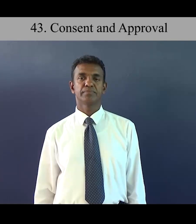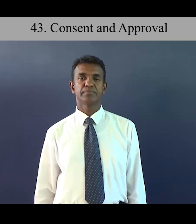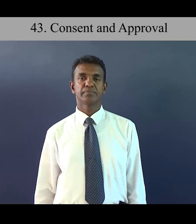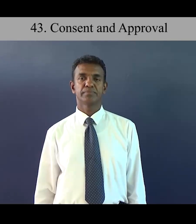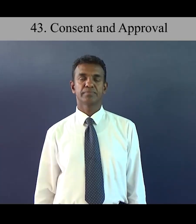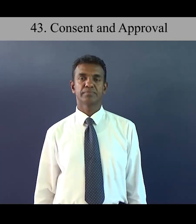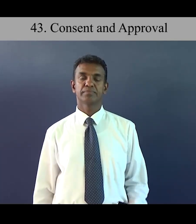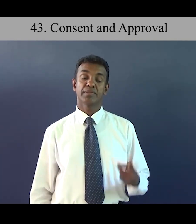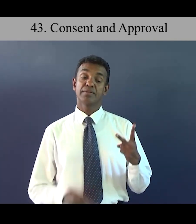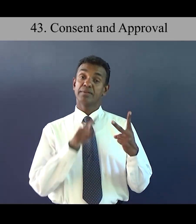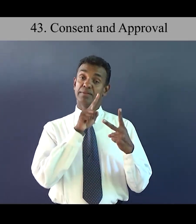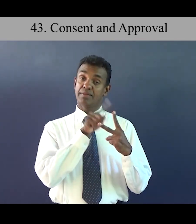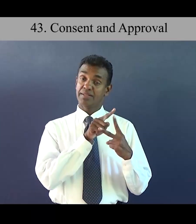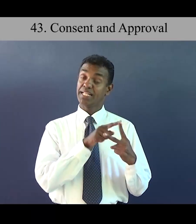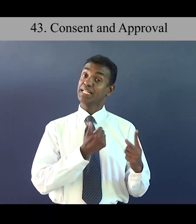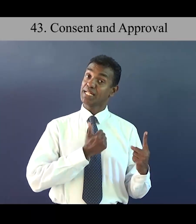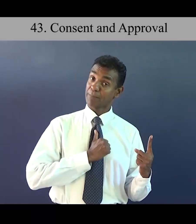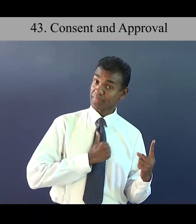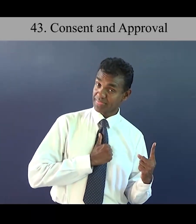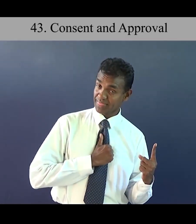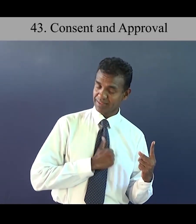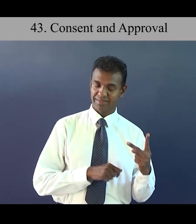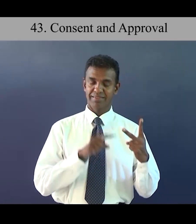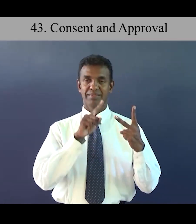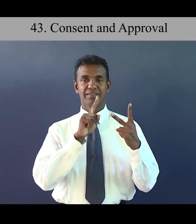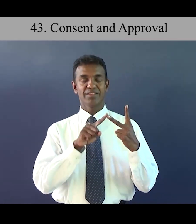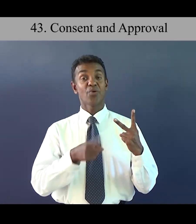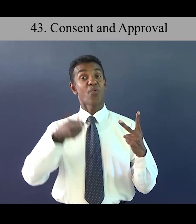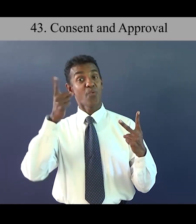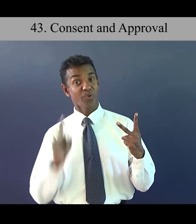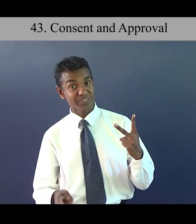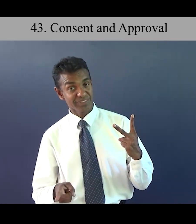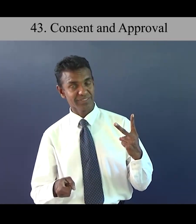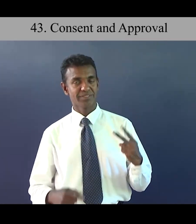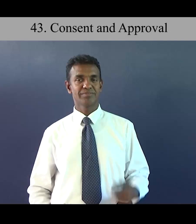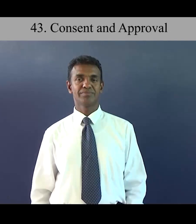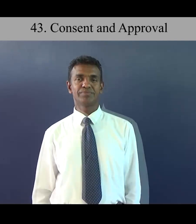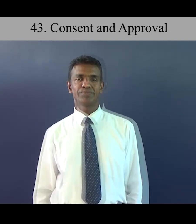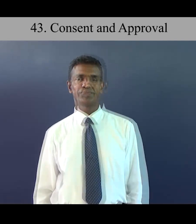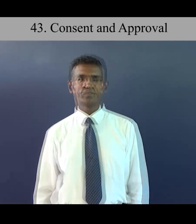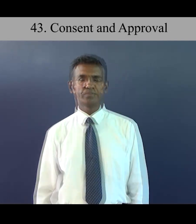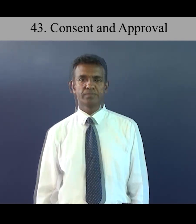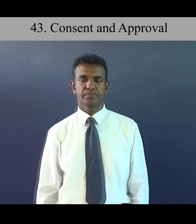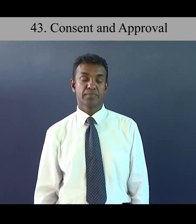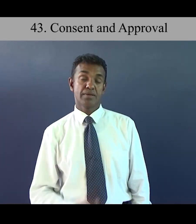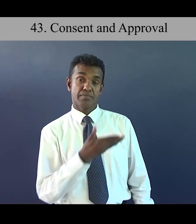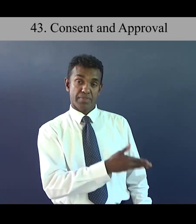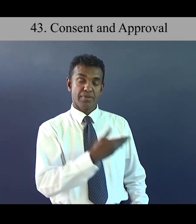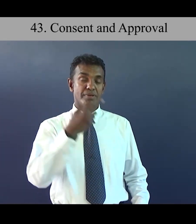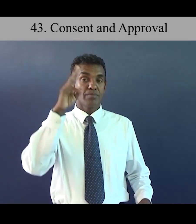Countries that have signed this agreement then decide when to join it properly. That is,